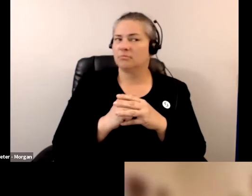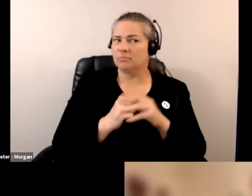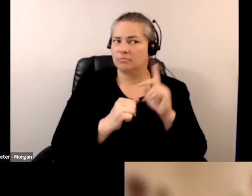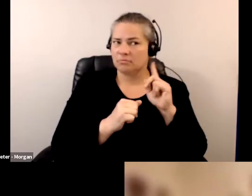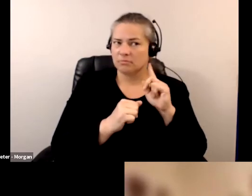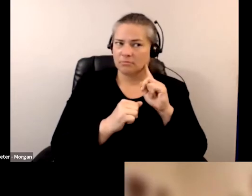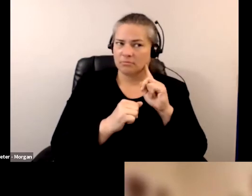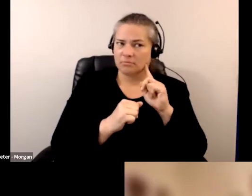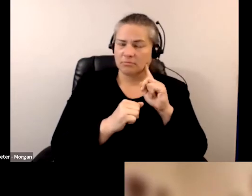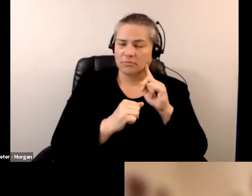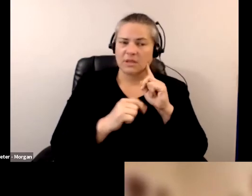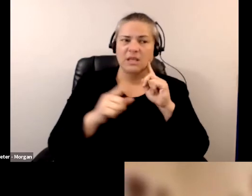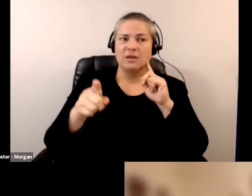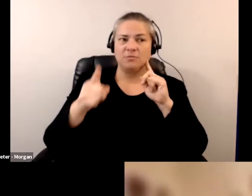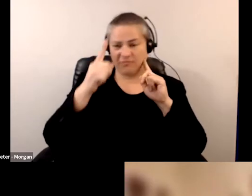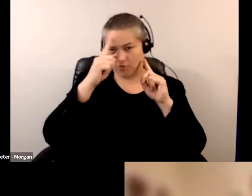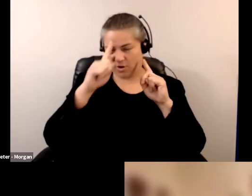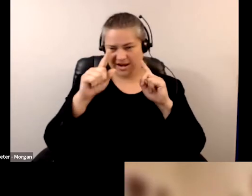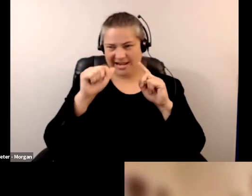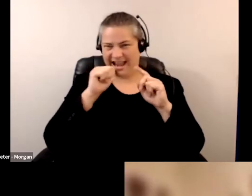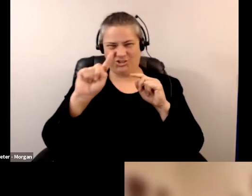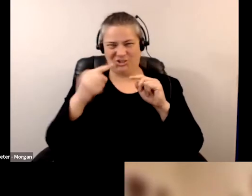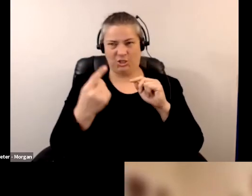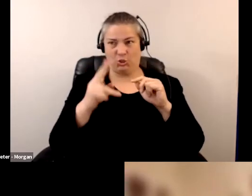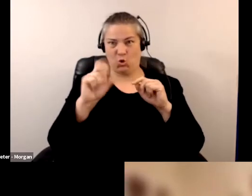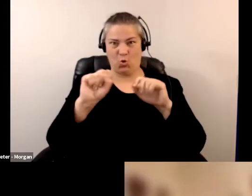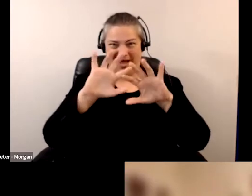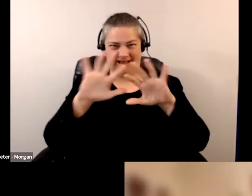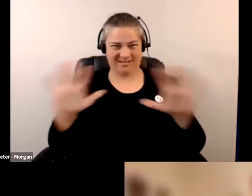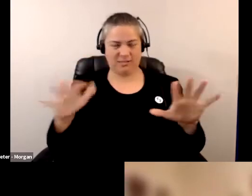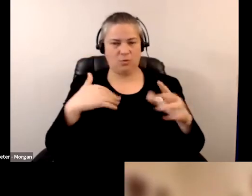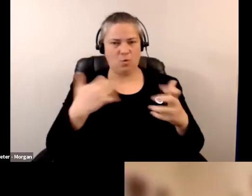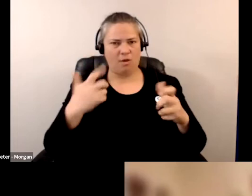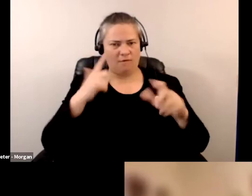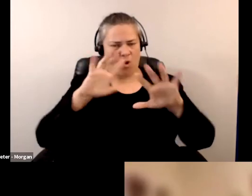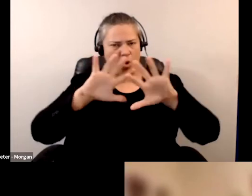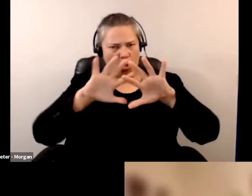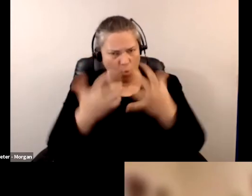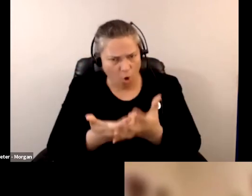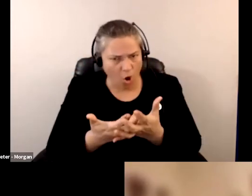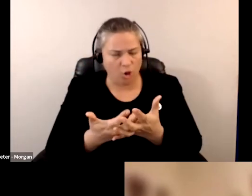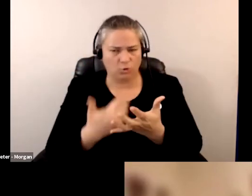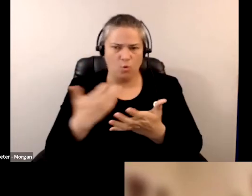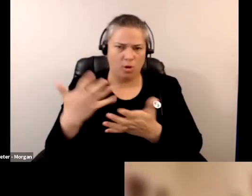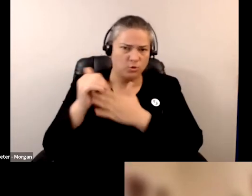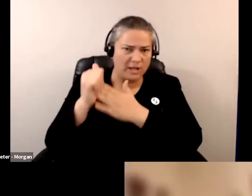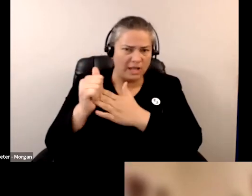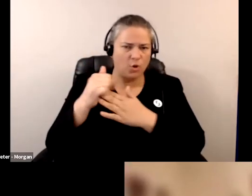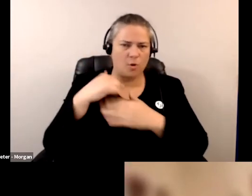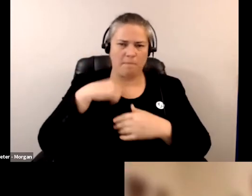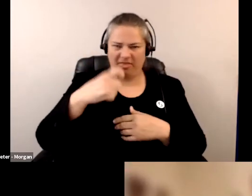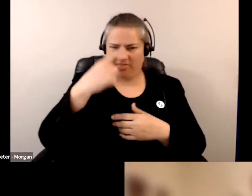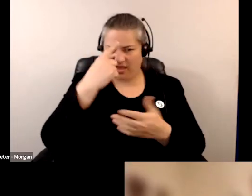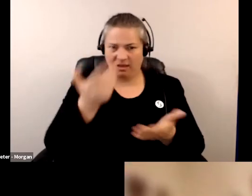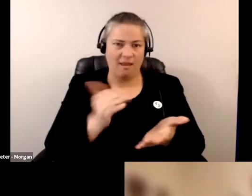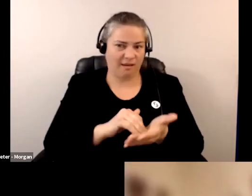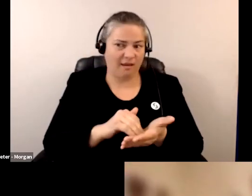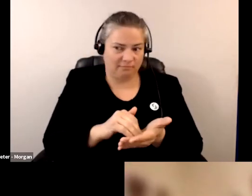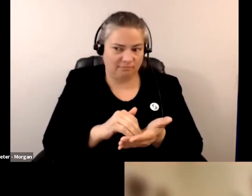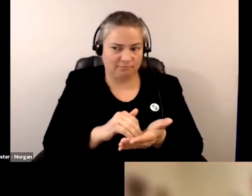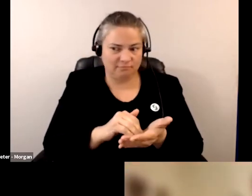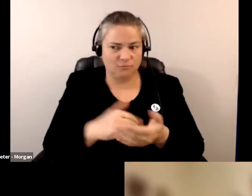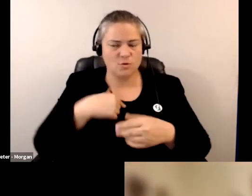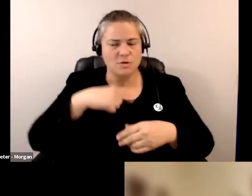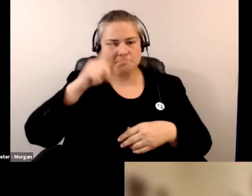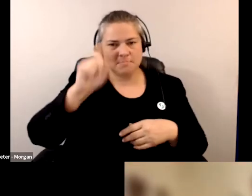ecosystem of not just the United States, but also across the world, then we need to think again. We need